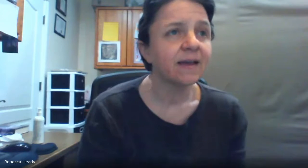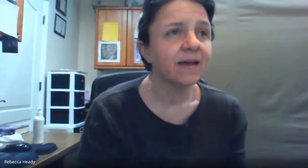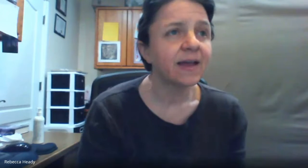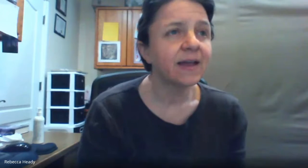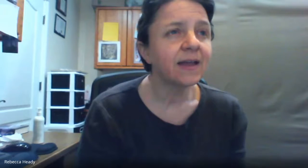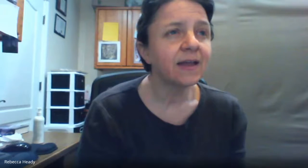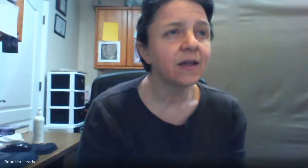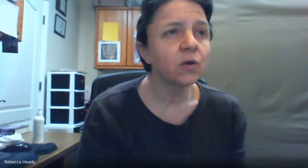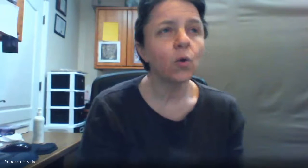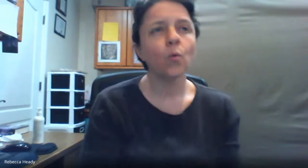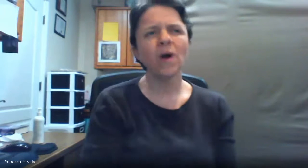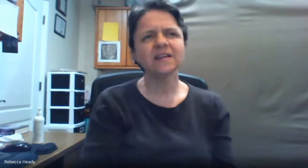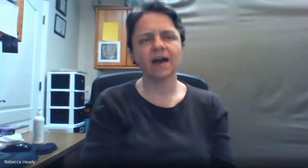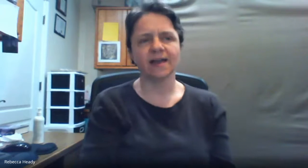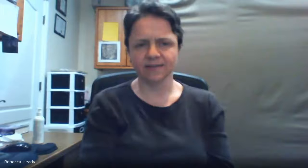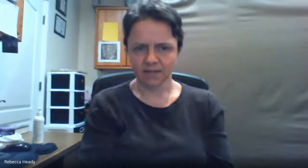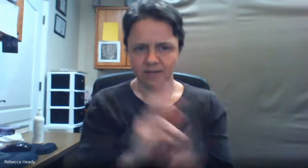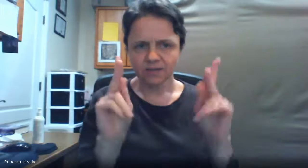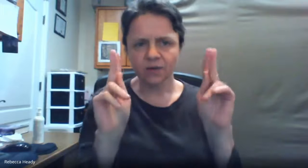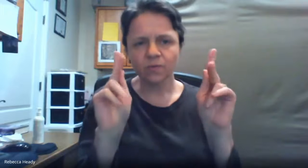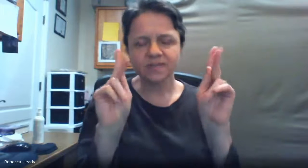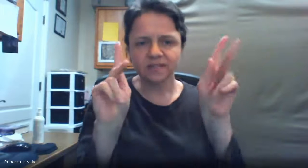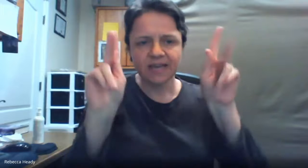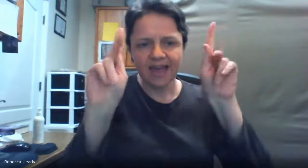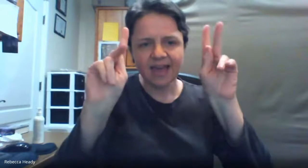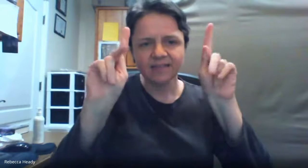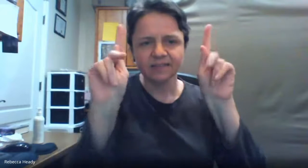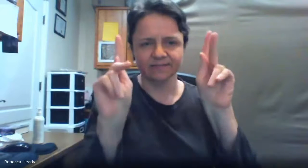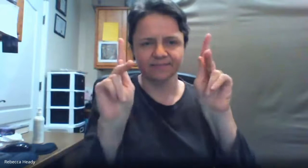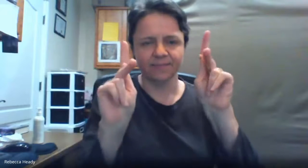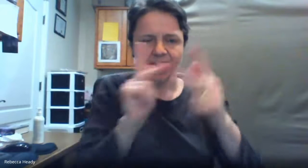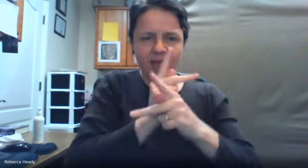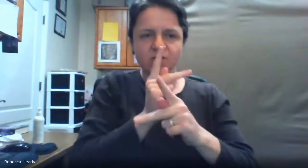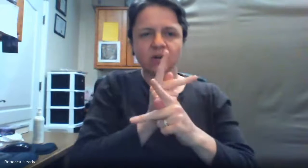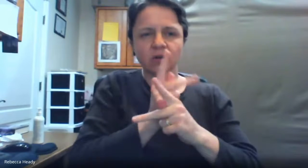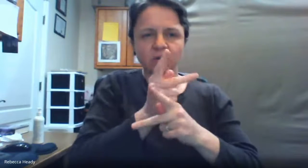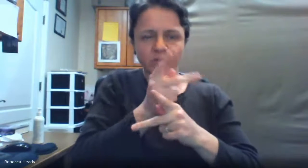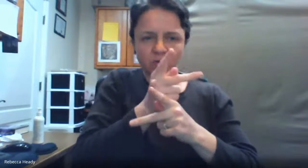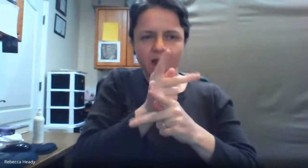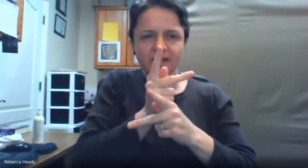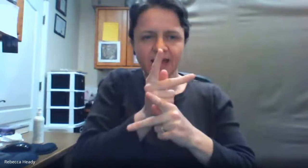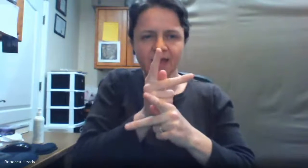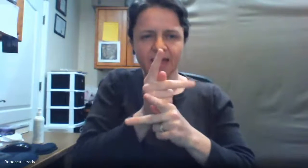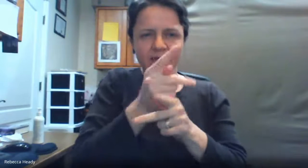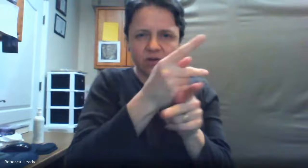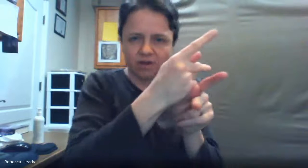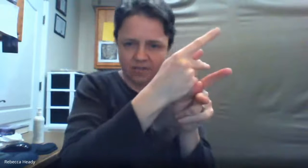And what kind? So this is K's, and you're going to put the right hand on top